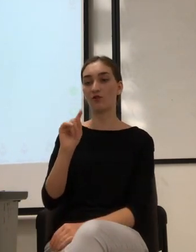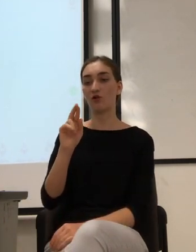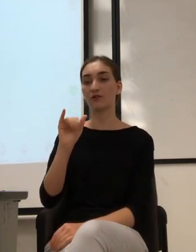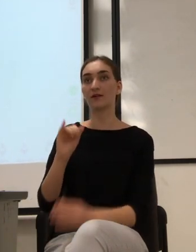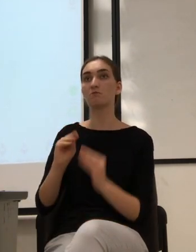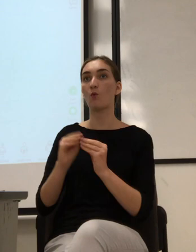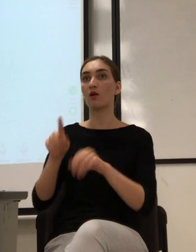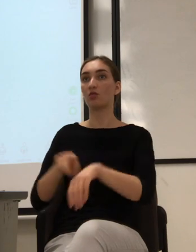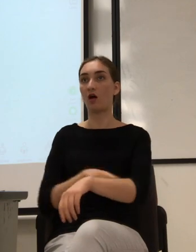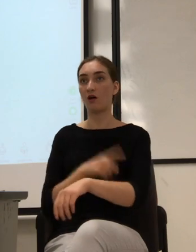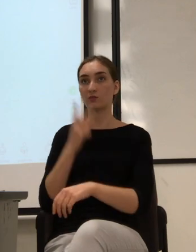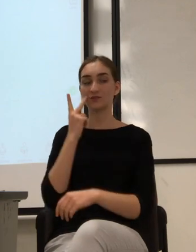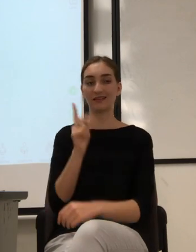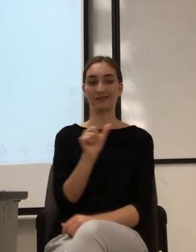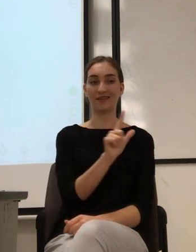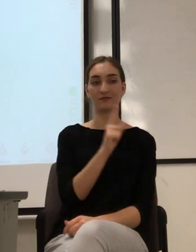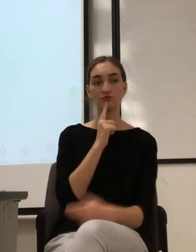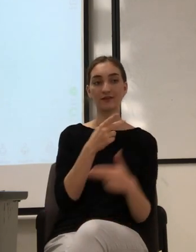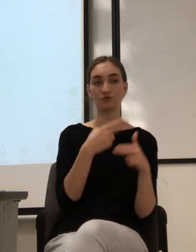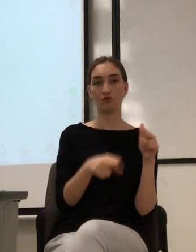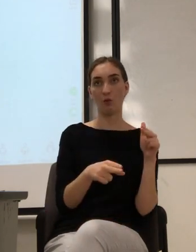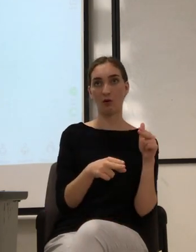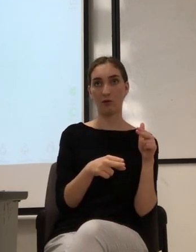the left, it's very short.